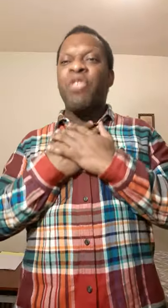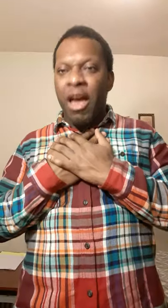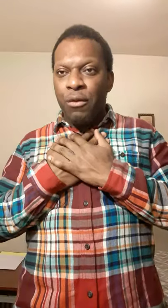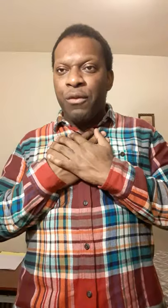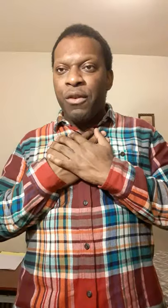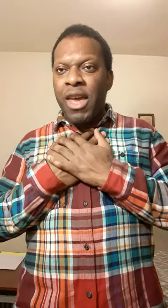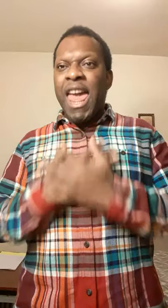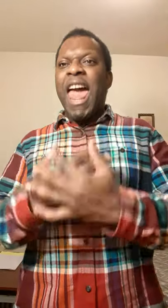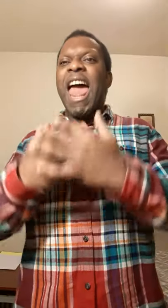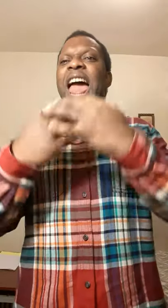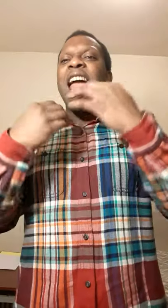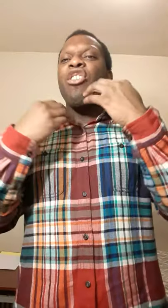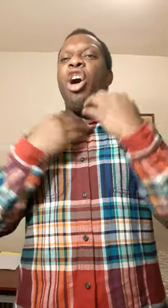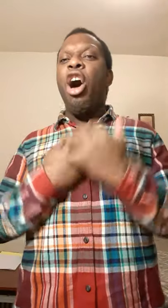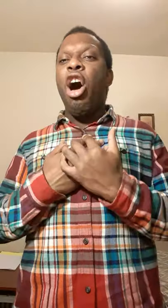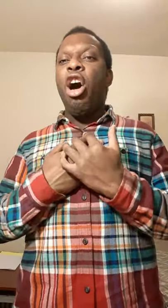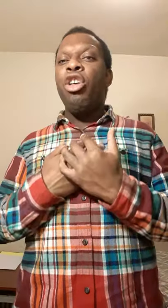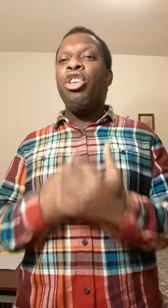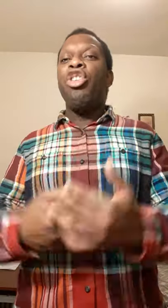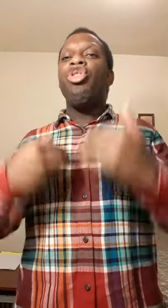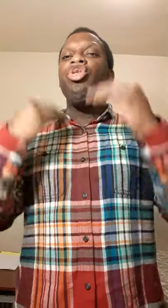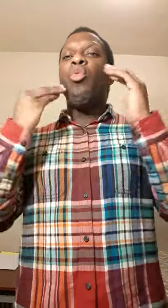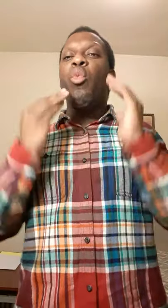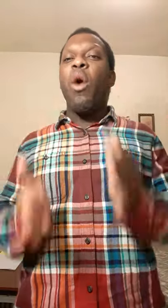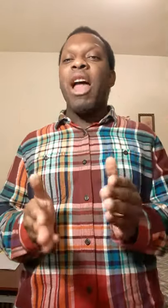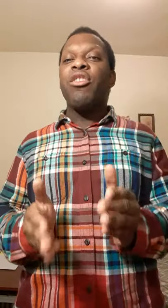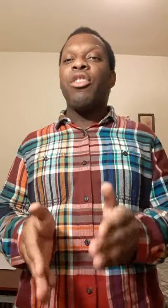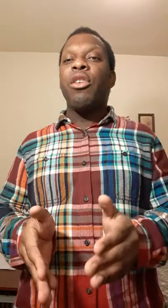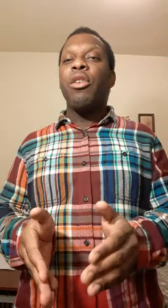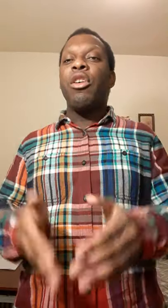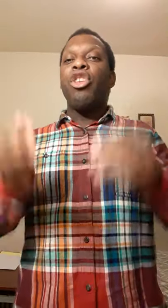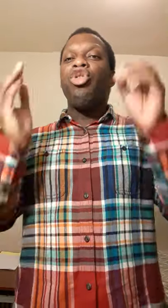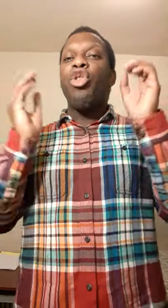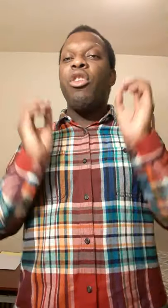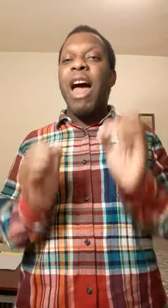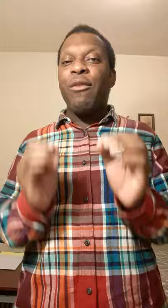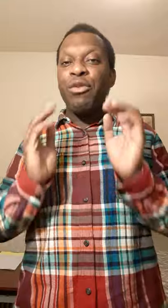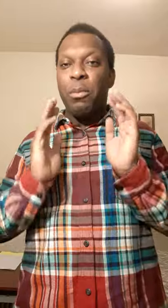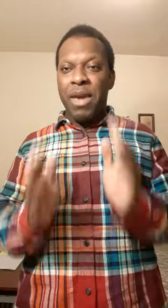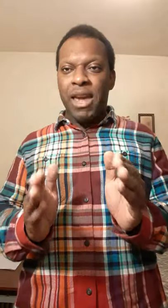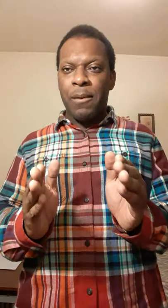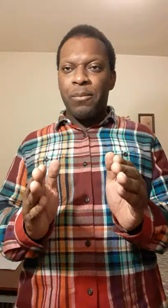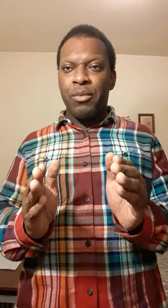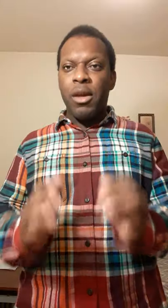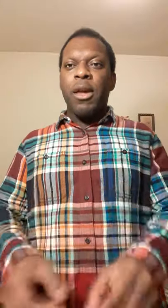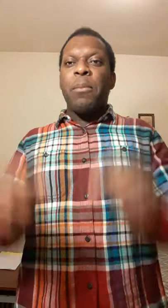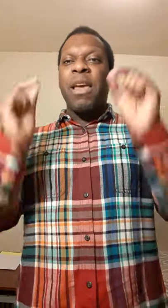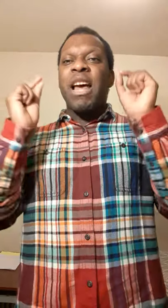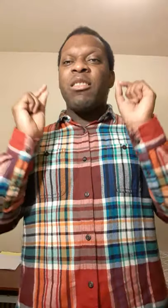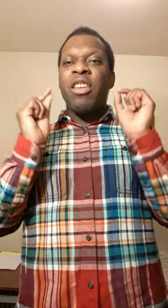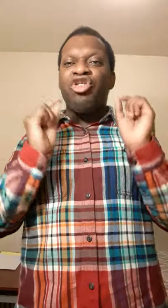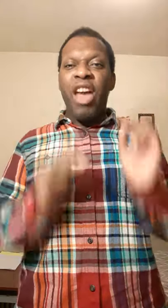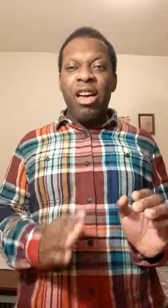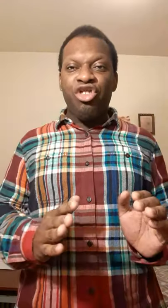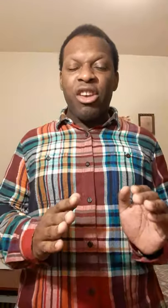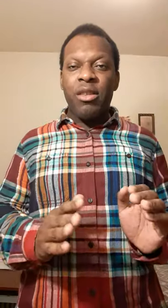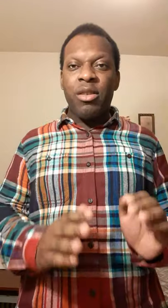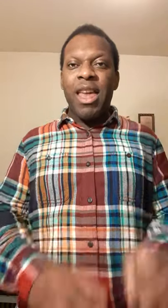yourself and all you want your life to be. Because the challenges